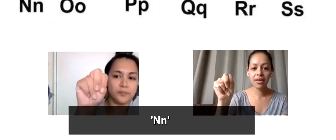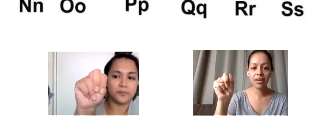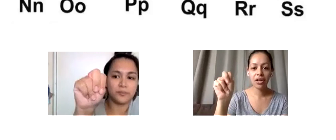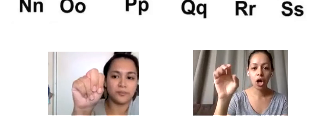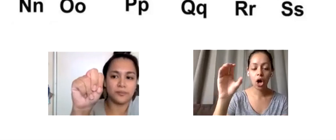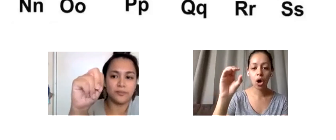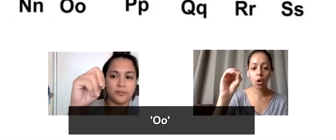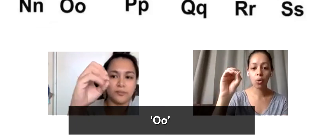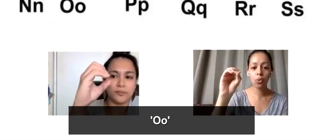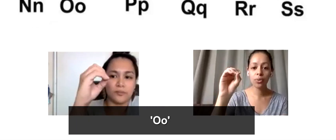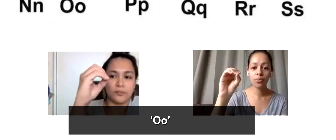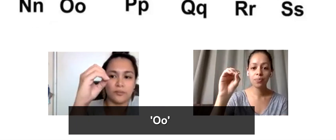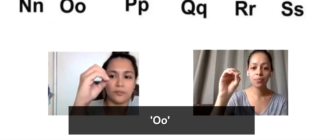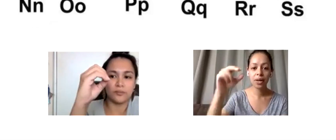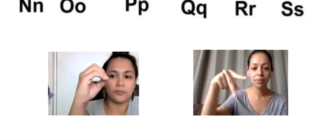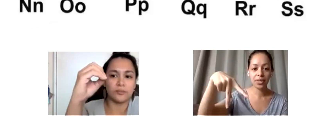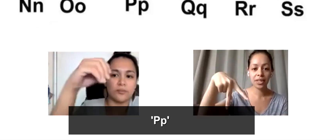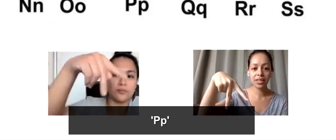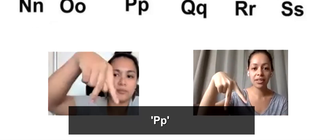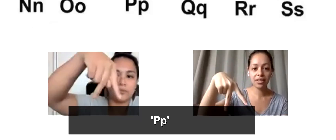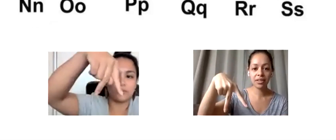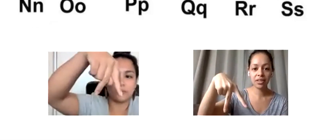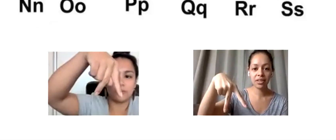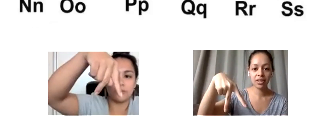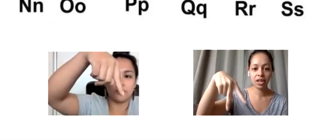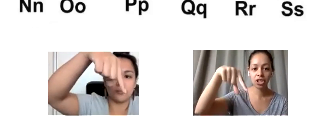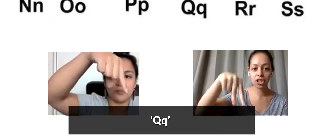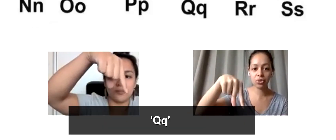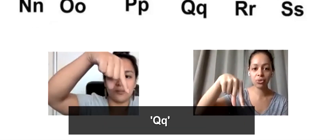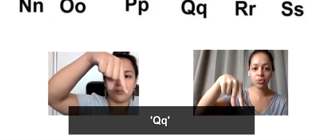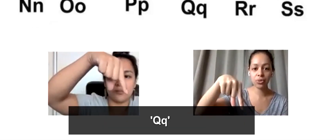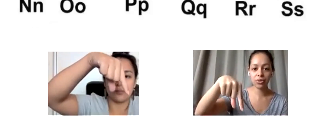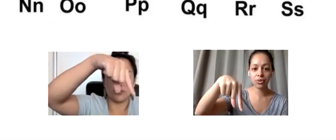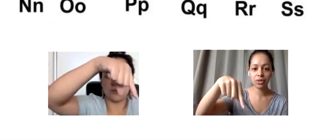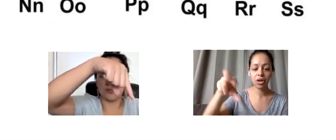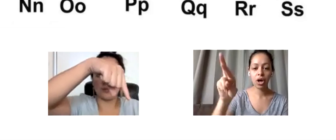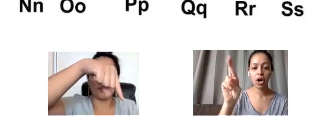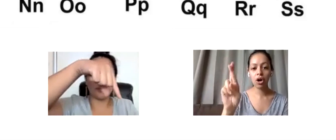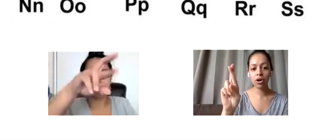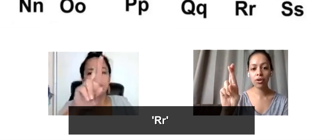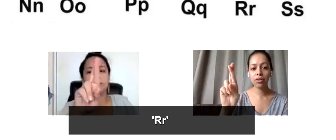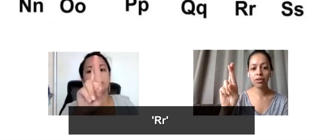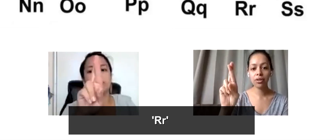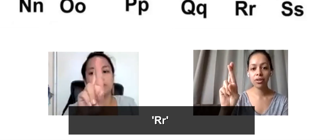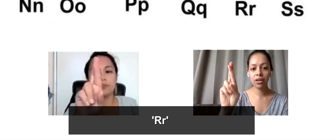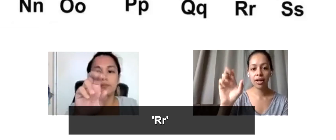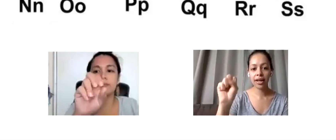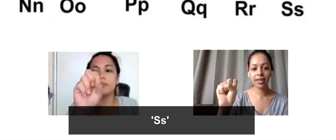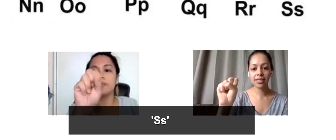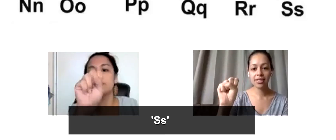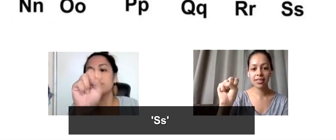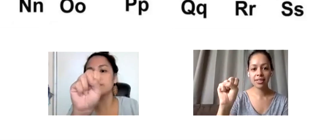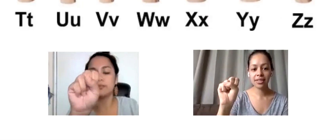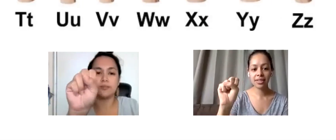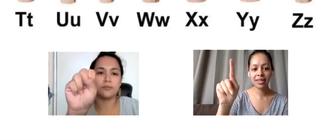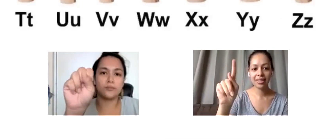N, O, P, Q, R, S,